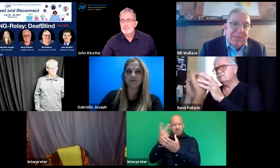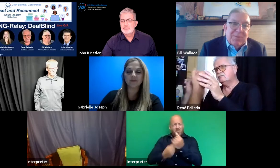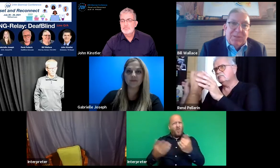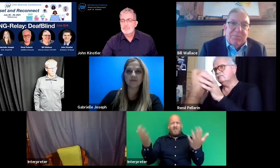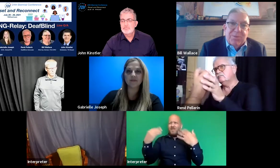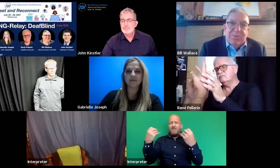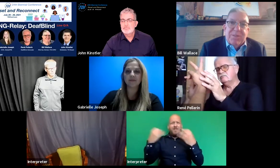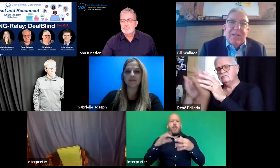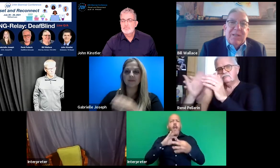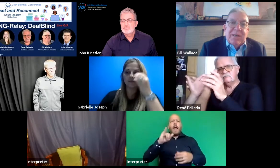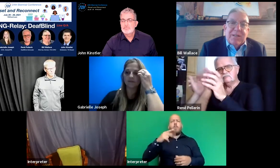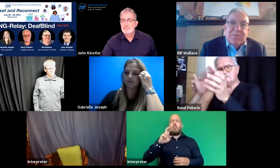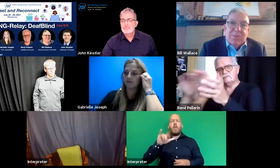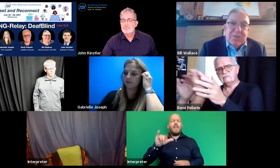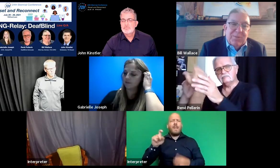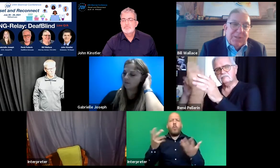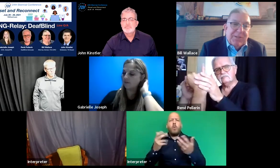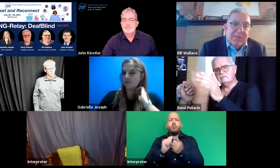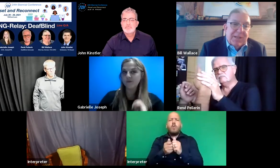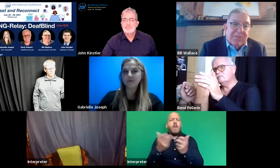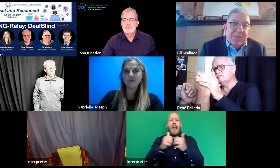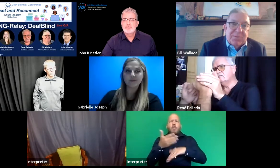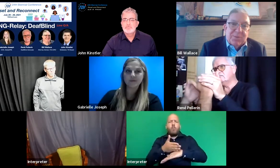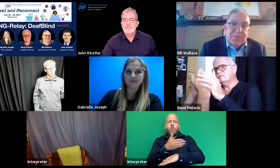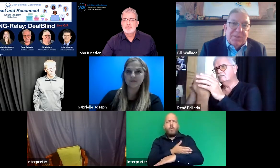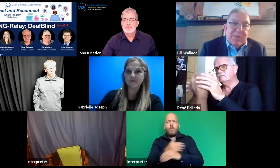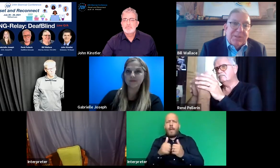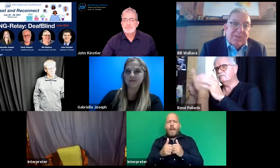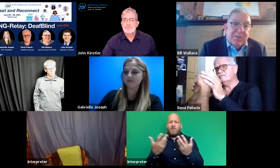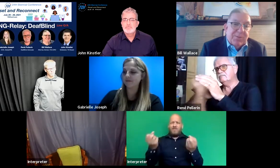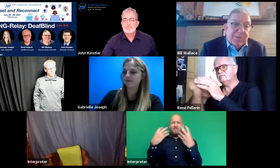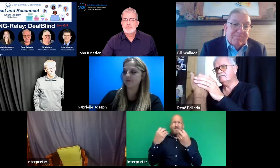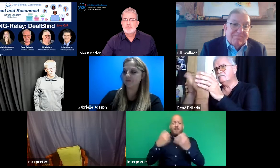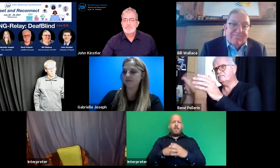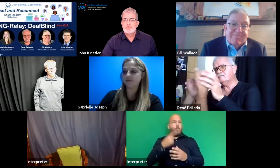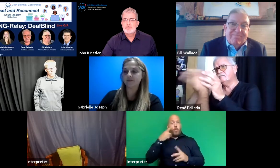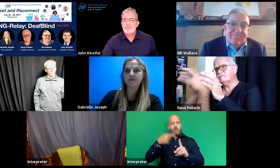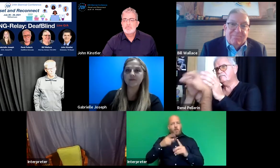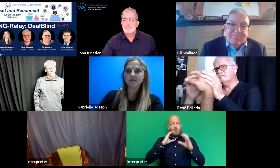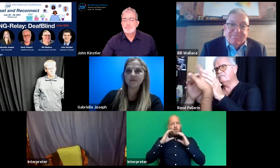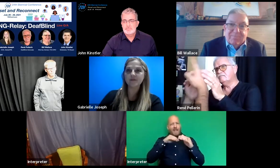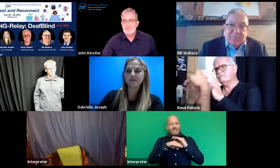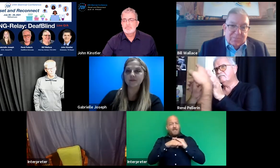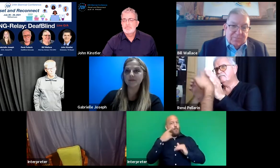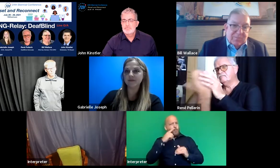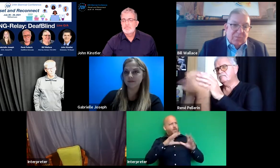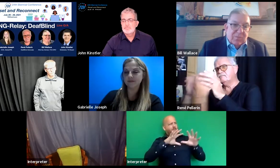changed, what needs to be improved for communication access for deafblind individuals.